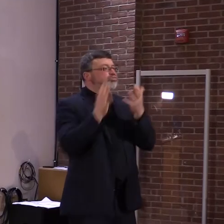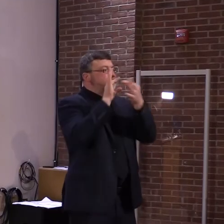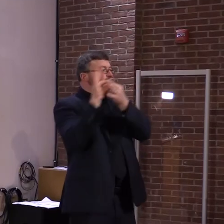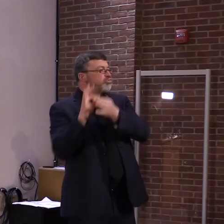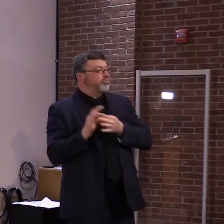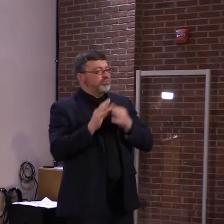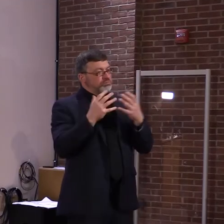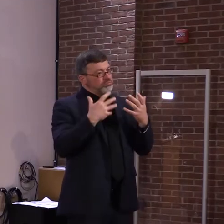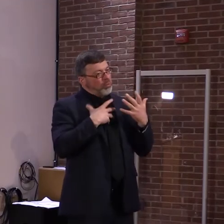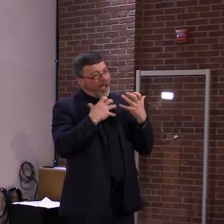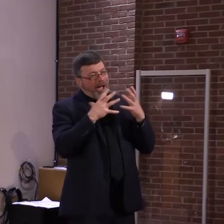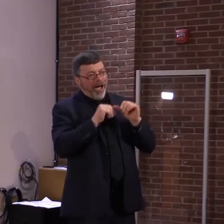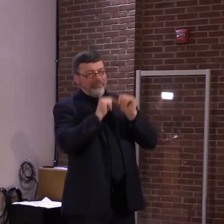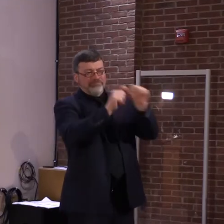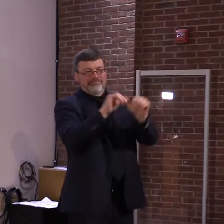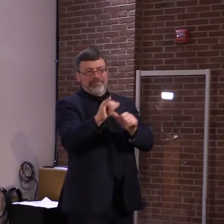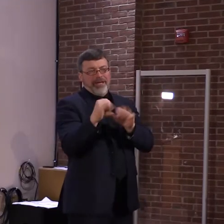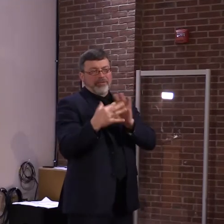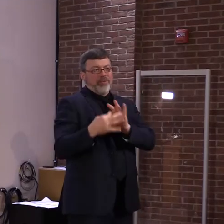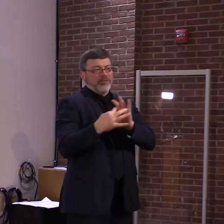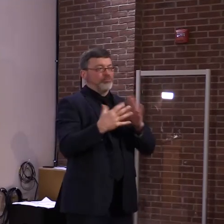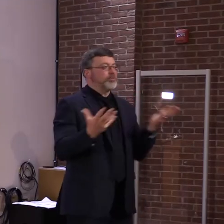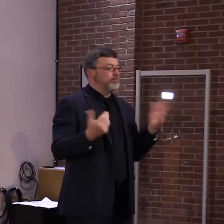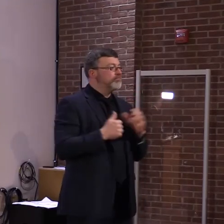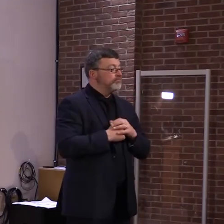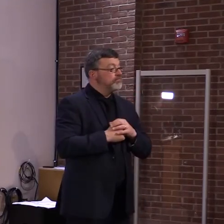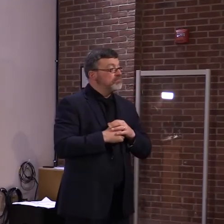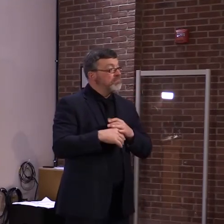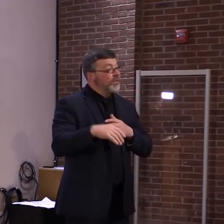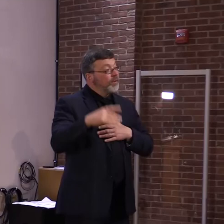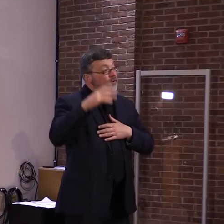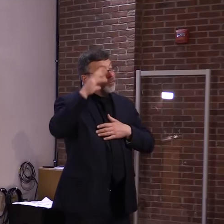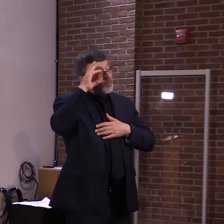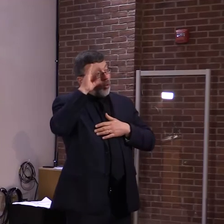respect. Maybe not quite so long, but.